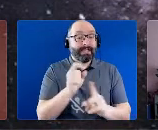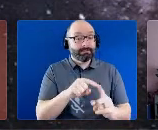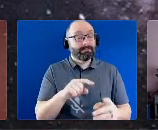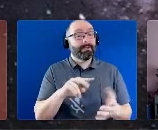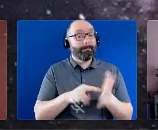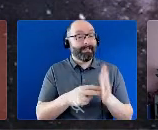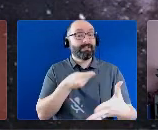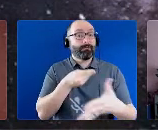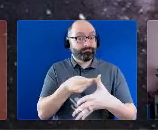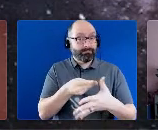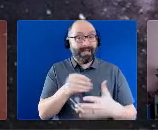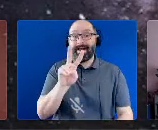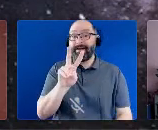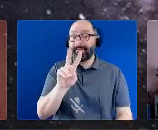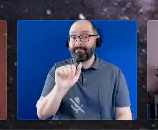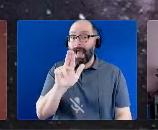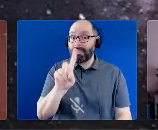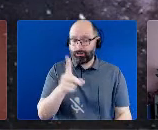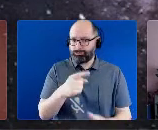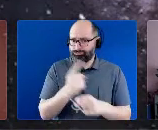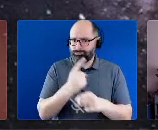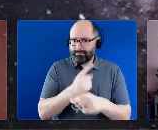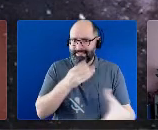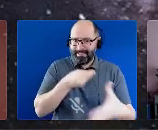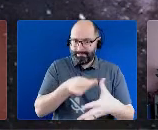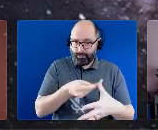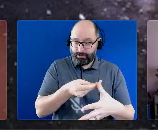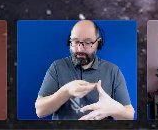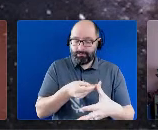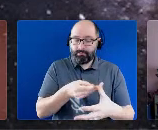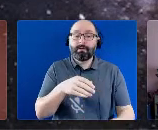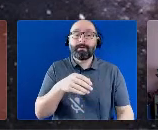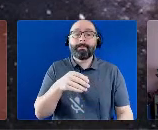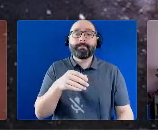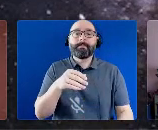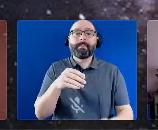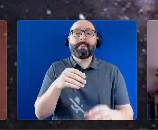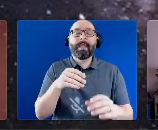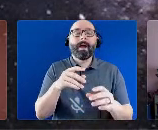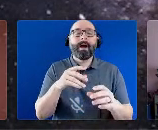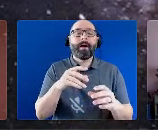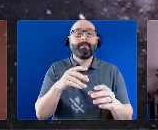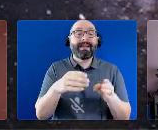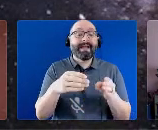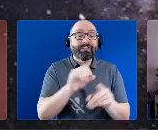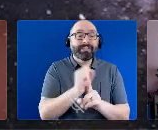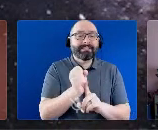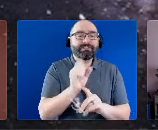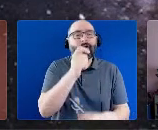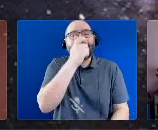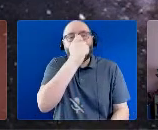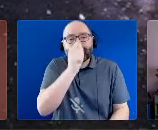input that that has, where you want to, they're kind of like, they're edge cases of valid input, interesting cases